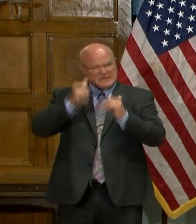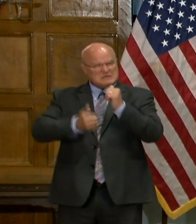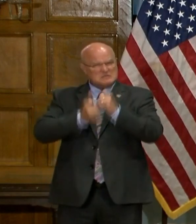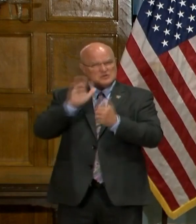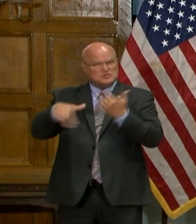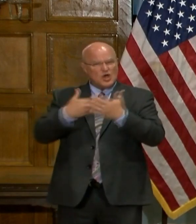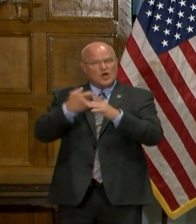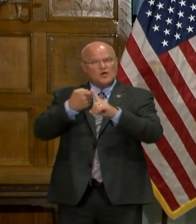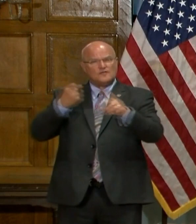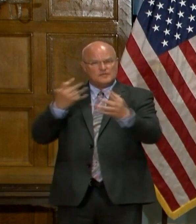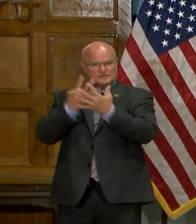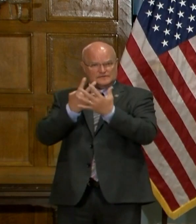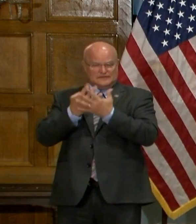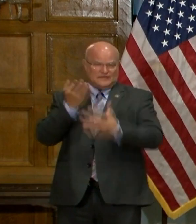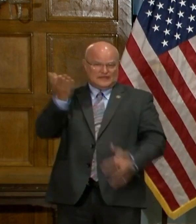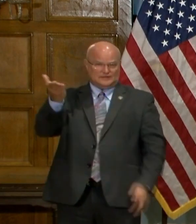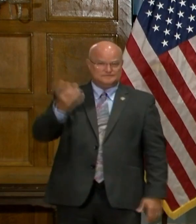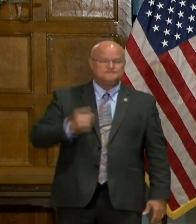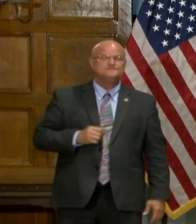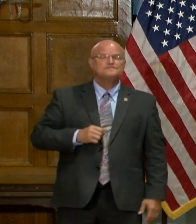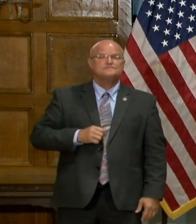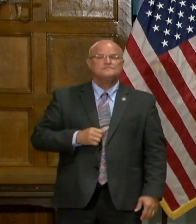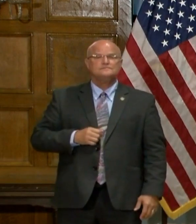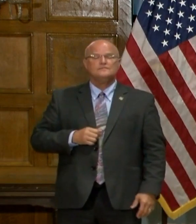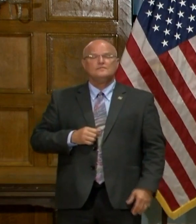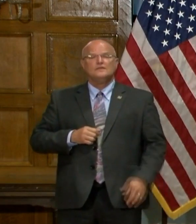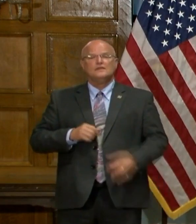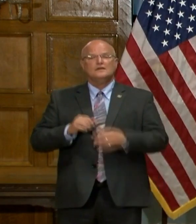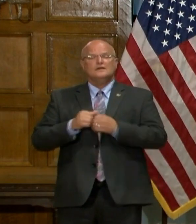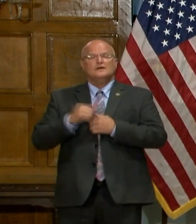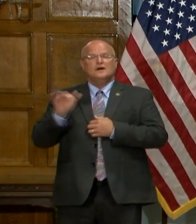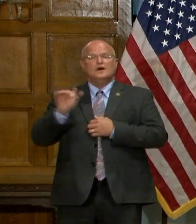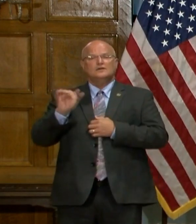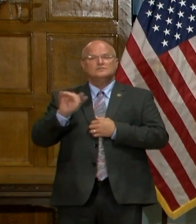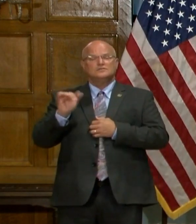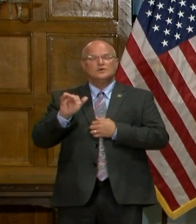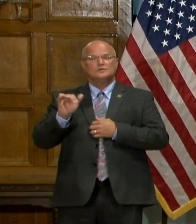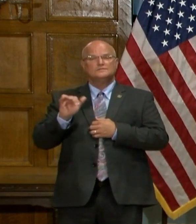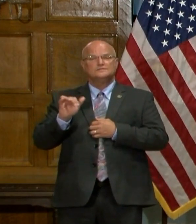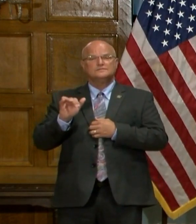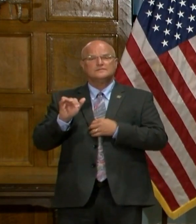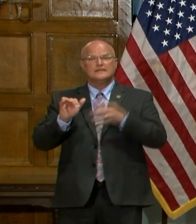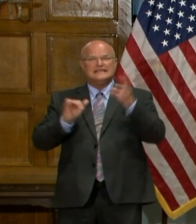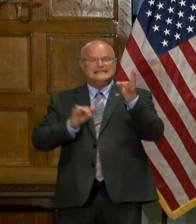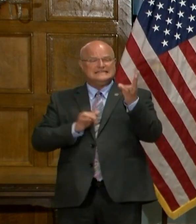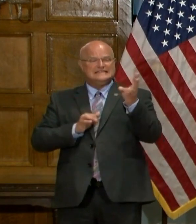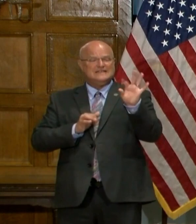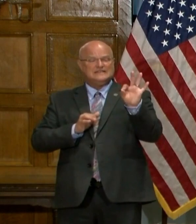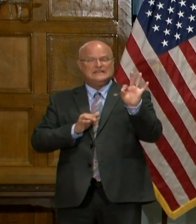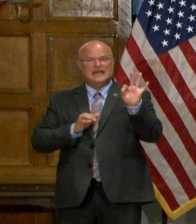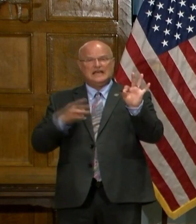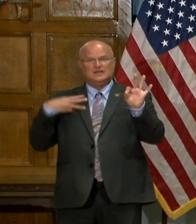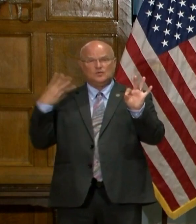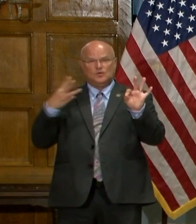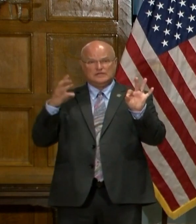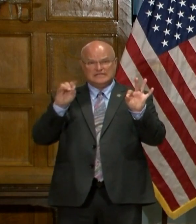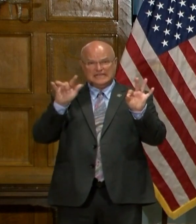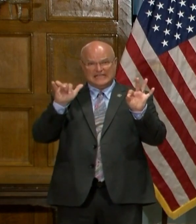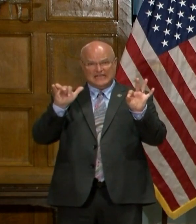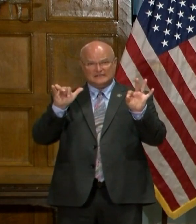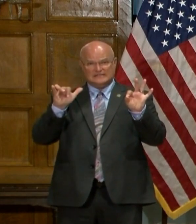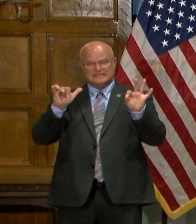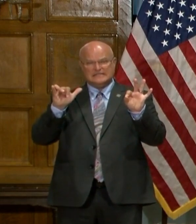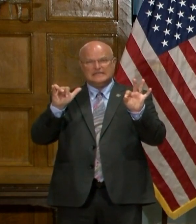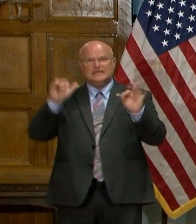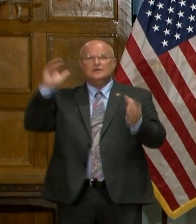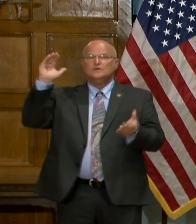those are from the correctional facility there. We have also had 79 from Washington County, which is